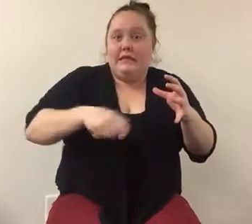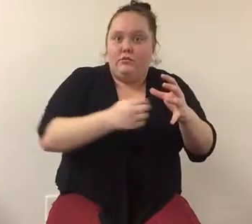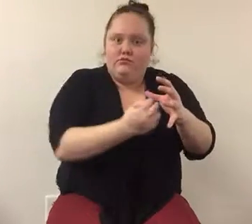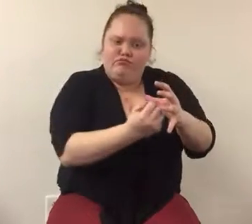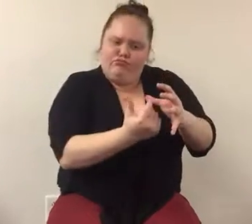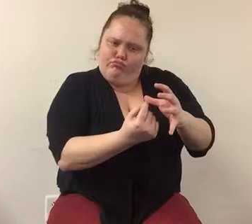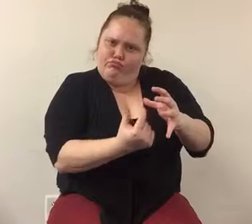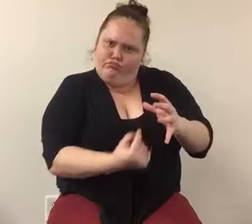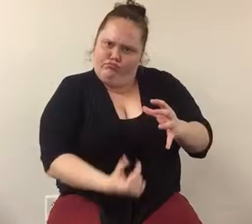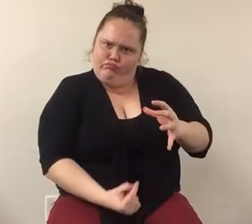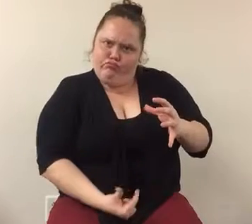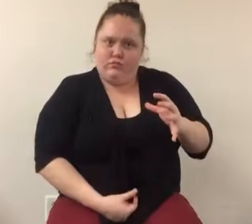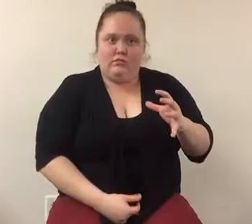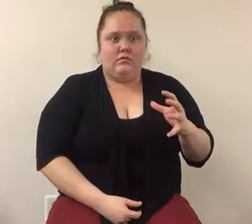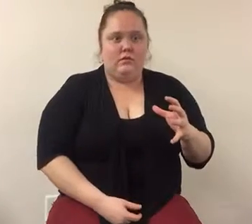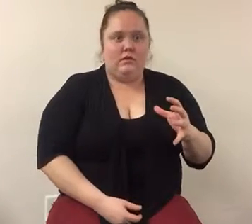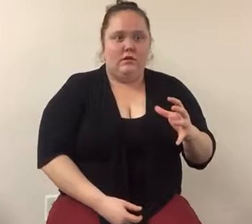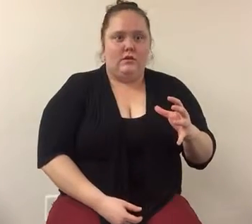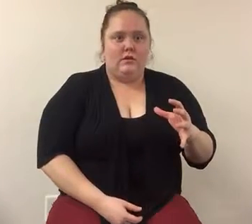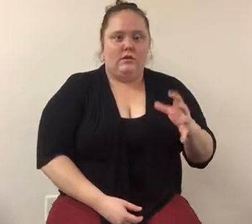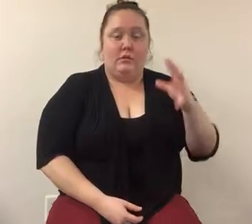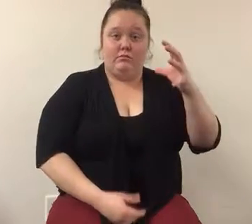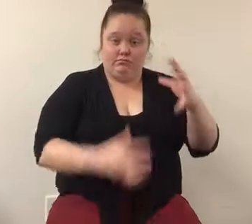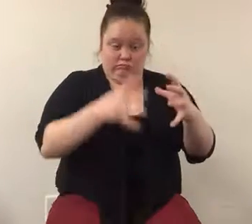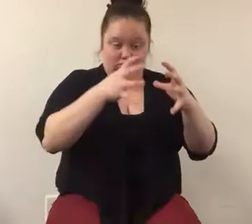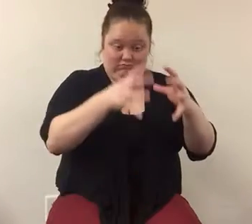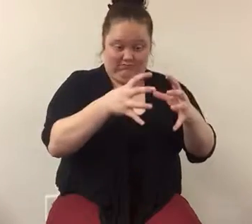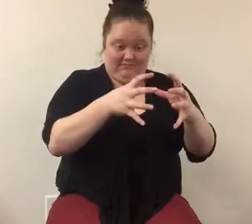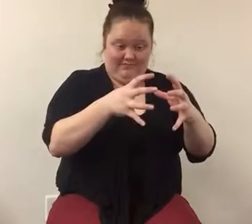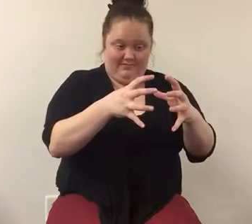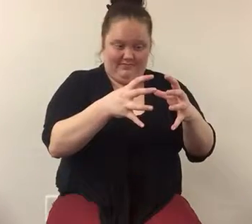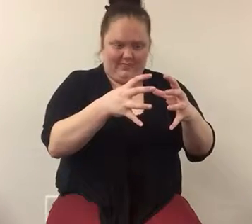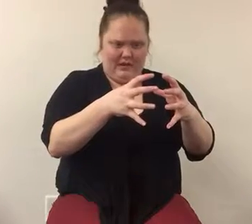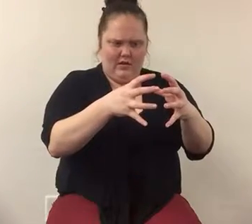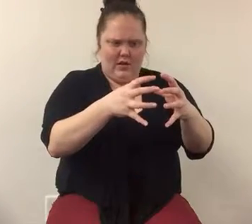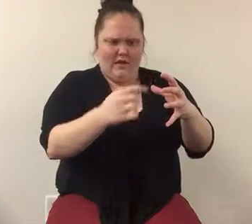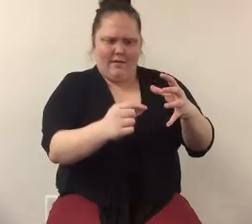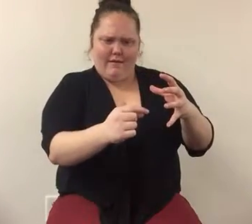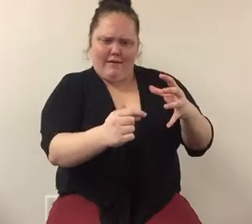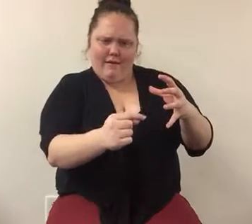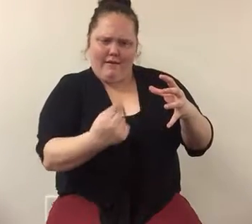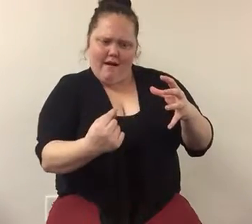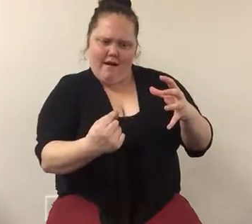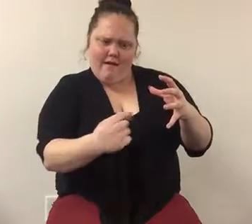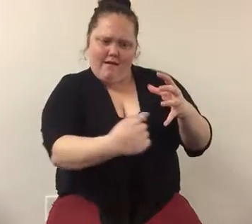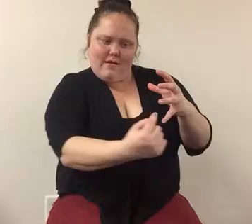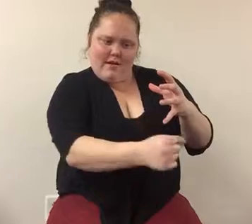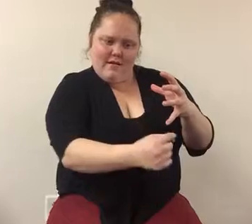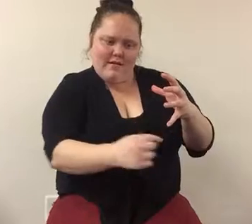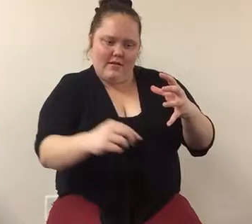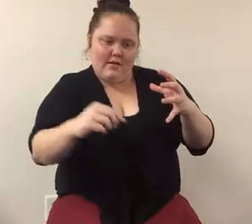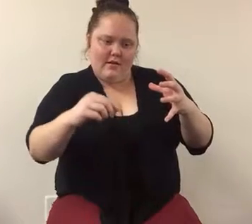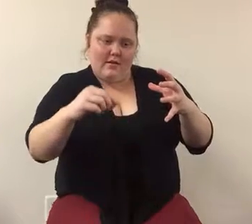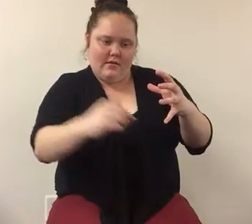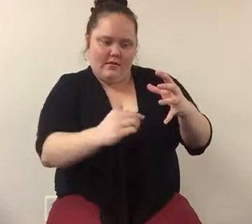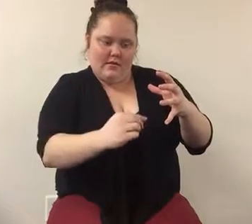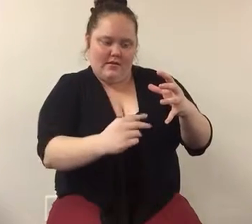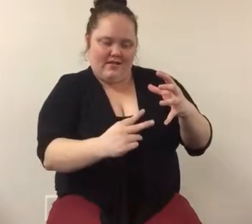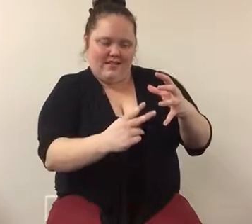break it into particles and aspirate it through the eye. So we've gotten the big object out of a small incision. So the next trick is getting